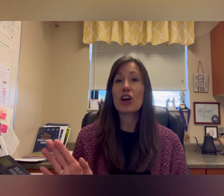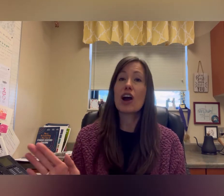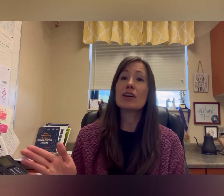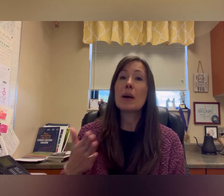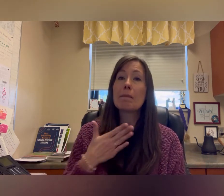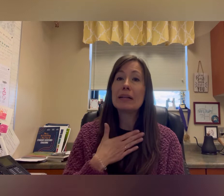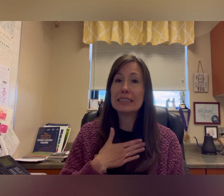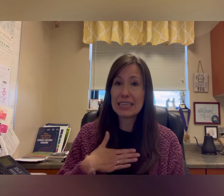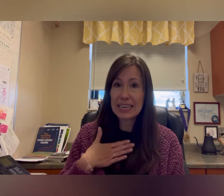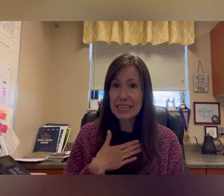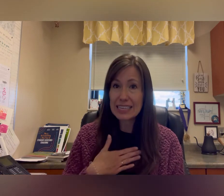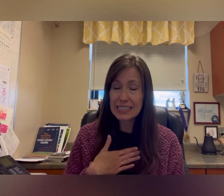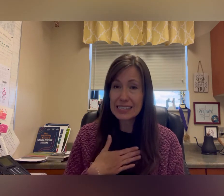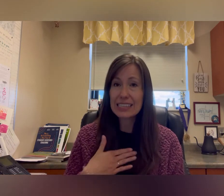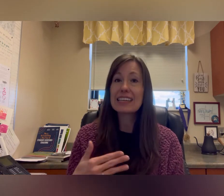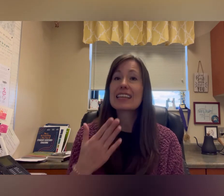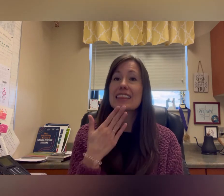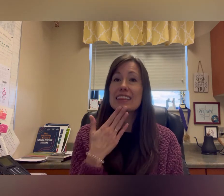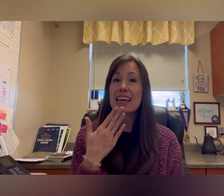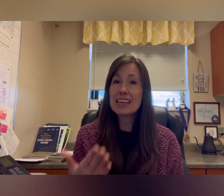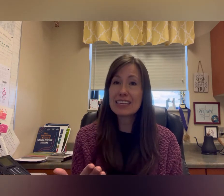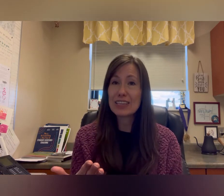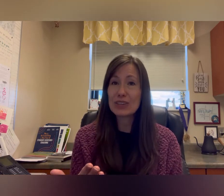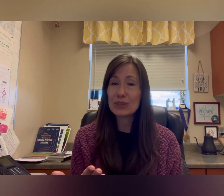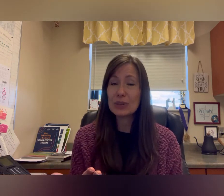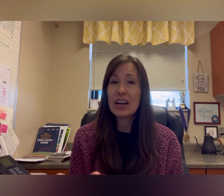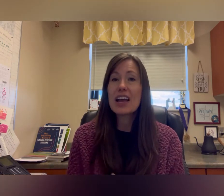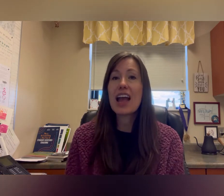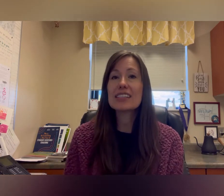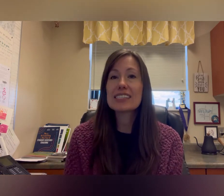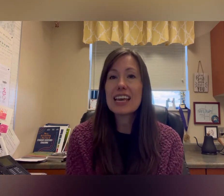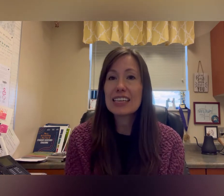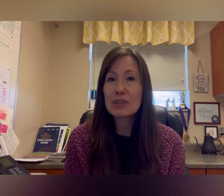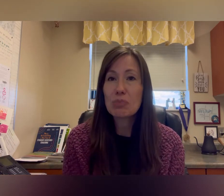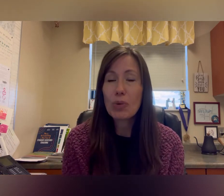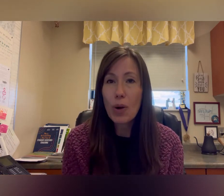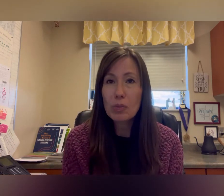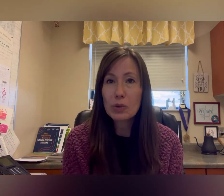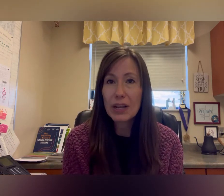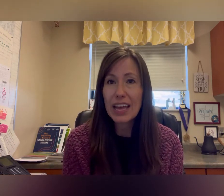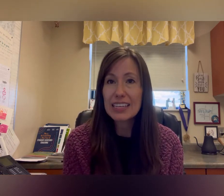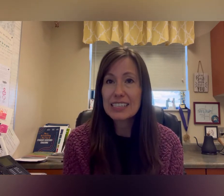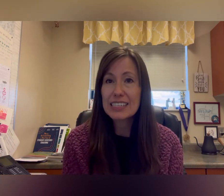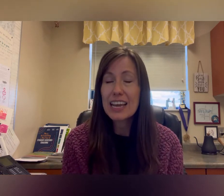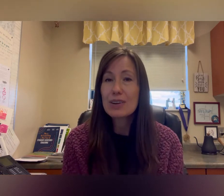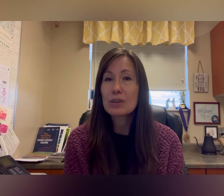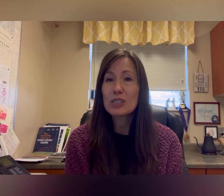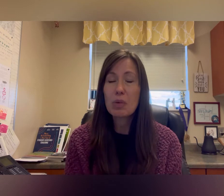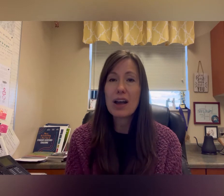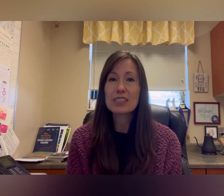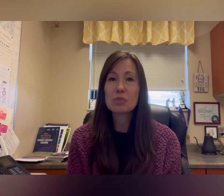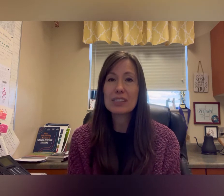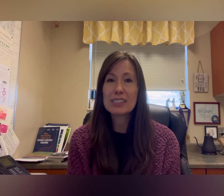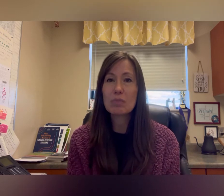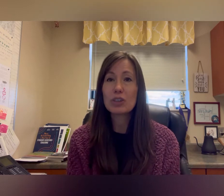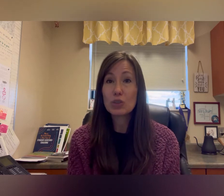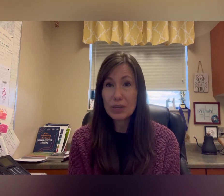are please, thank you, and saying an appropriate response when someone greets